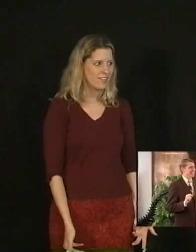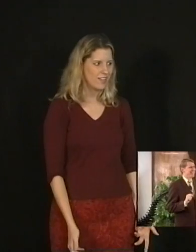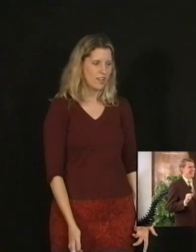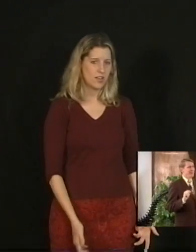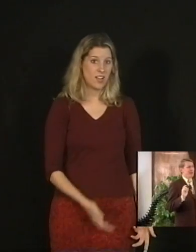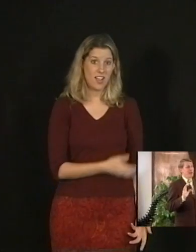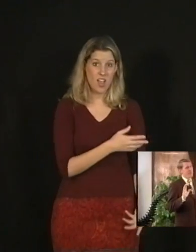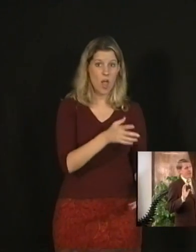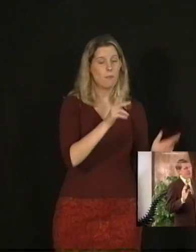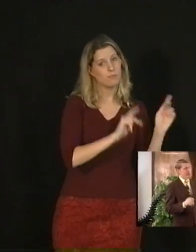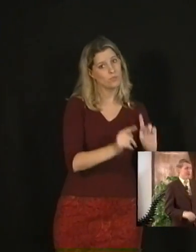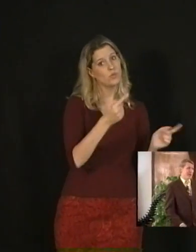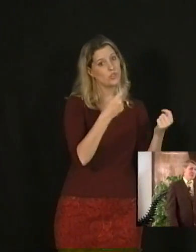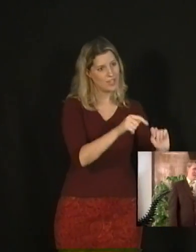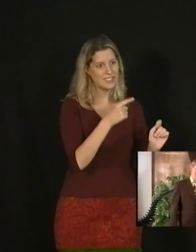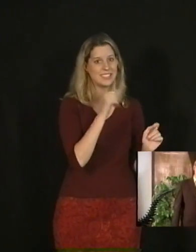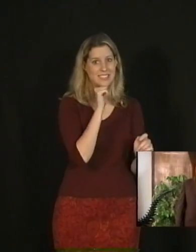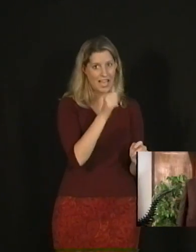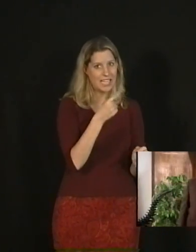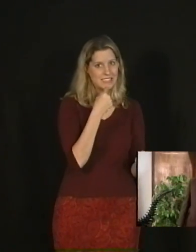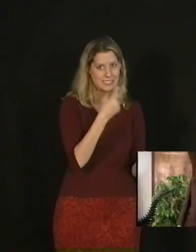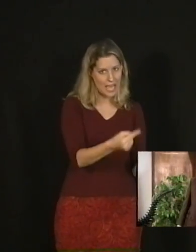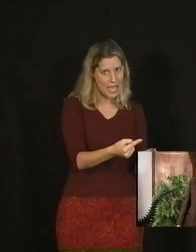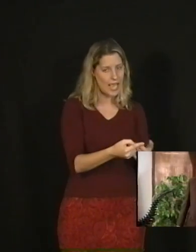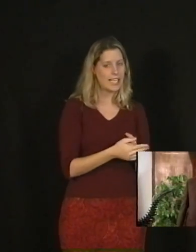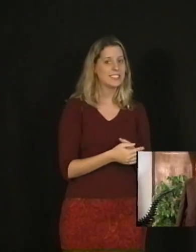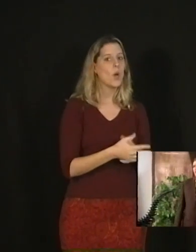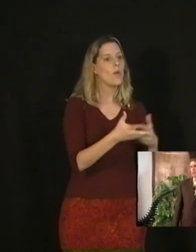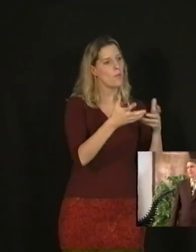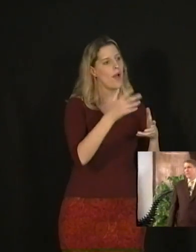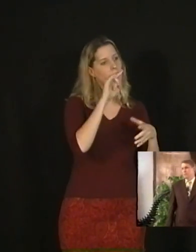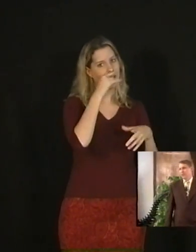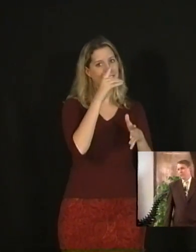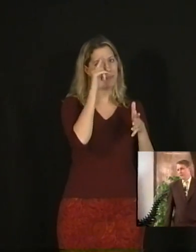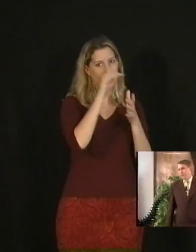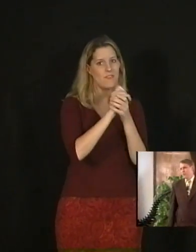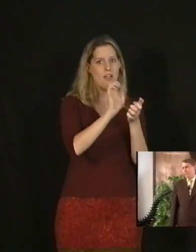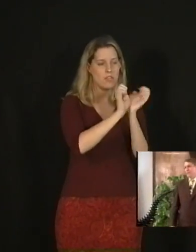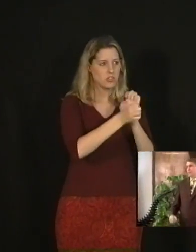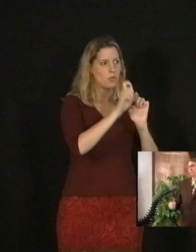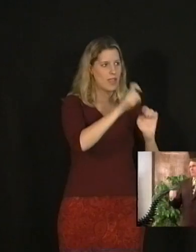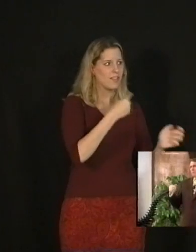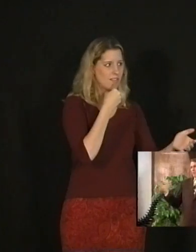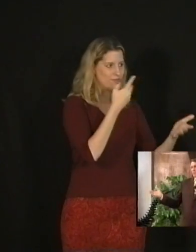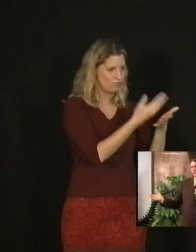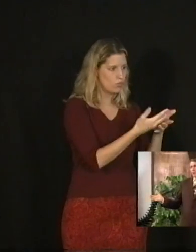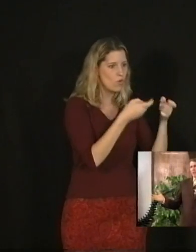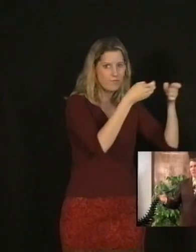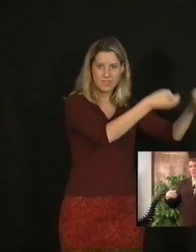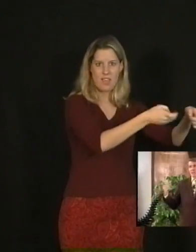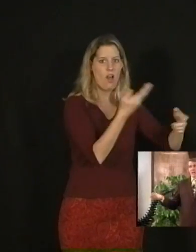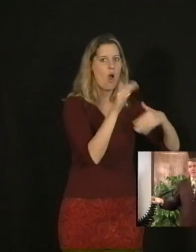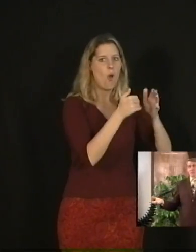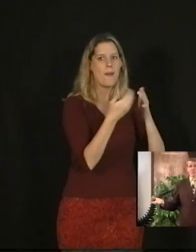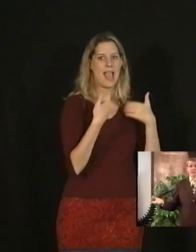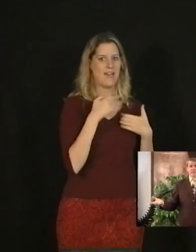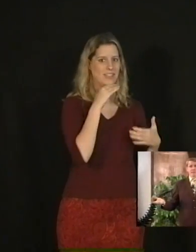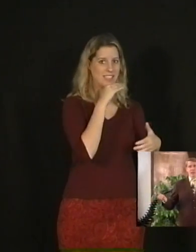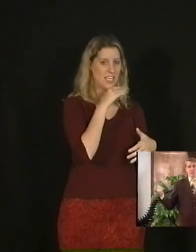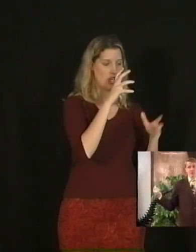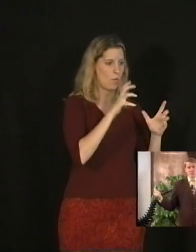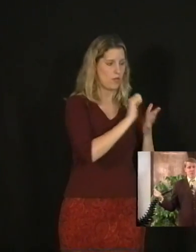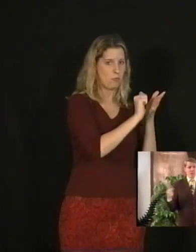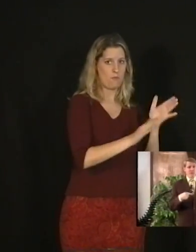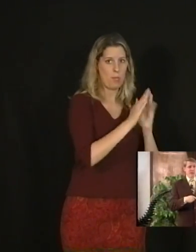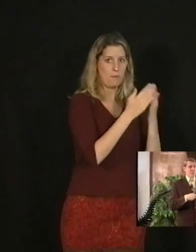I said, folks, what he's trying to not say is, we want the kids to believe in evolution. We have to give them some evidence, and all we have are these lies, and you want to